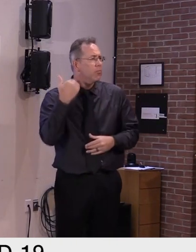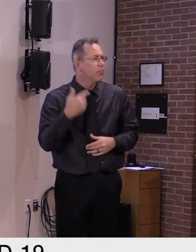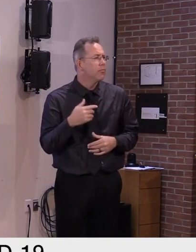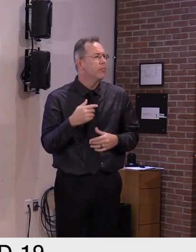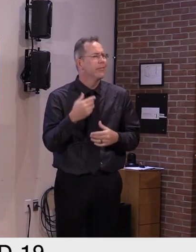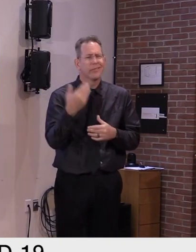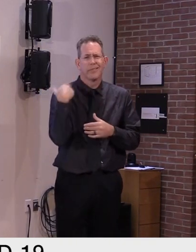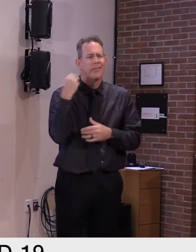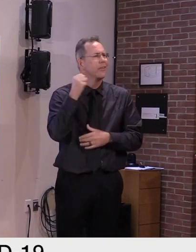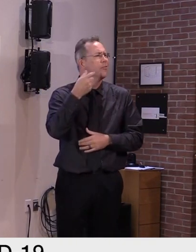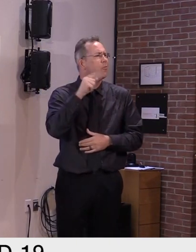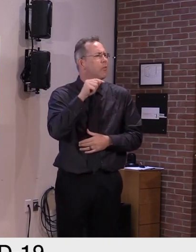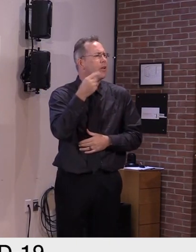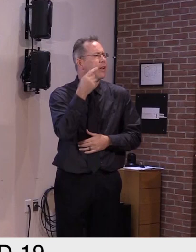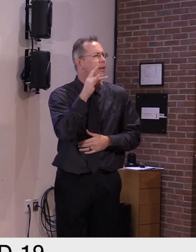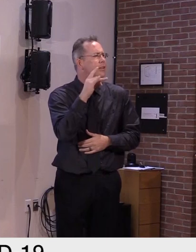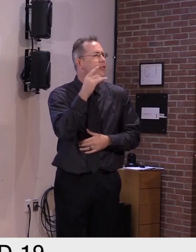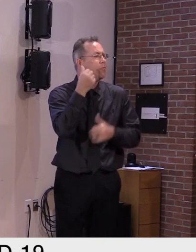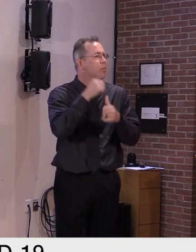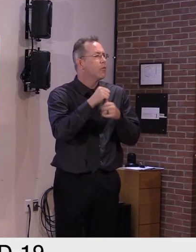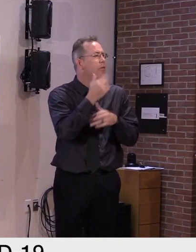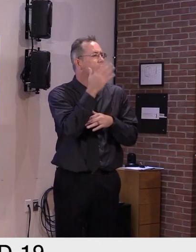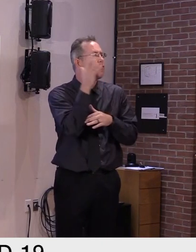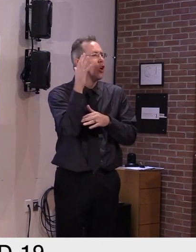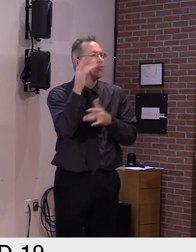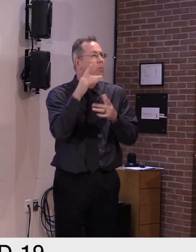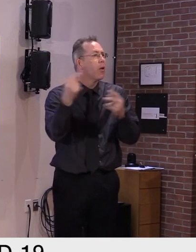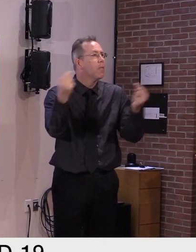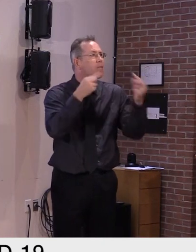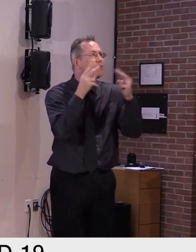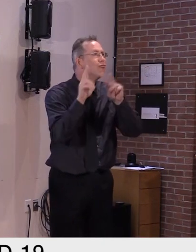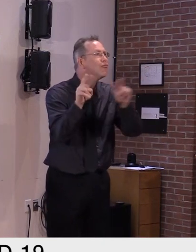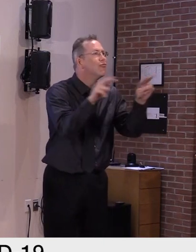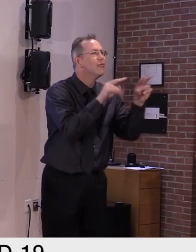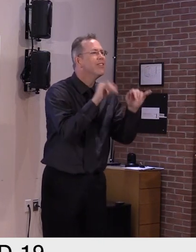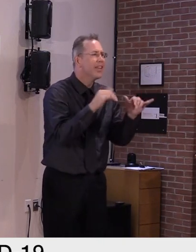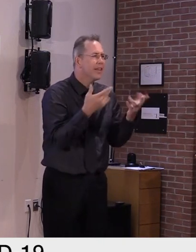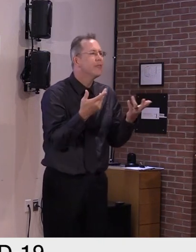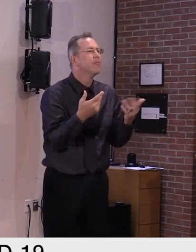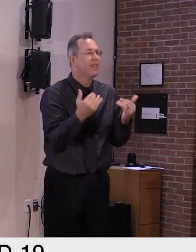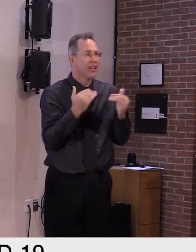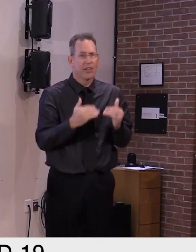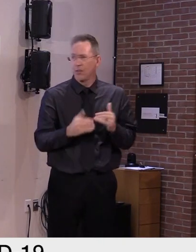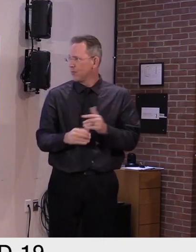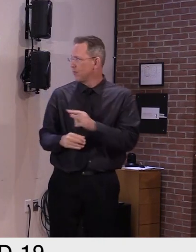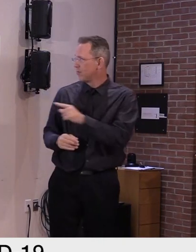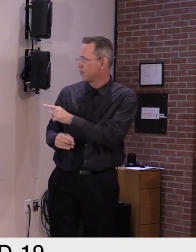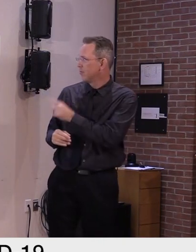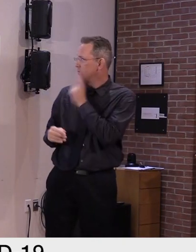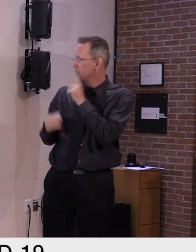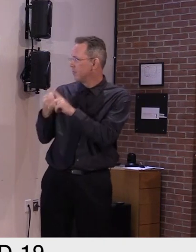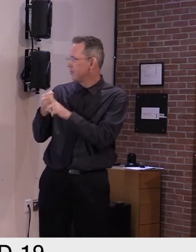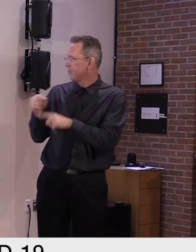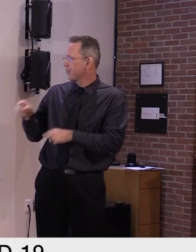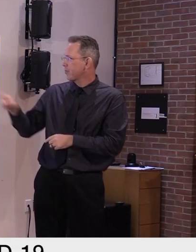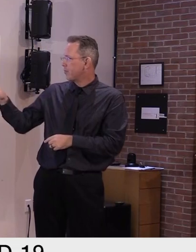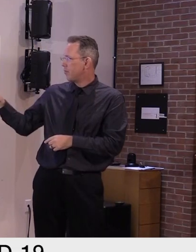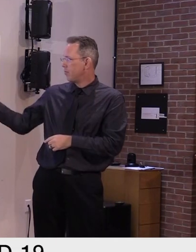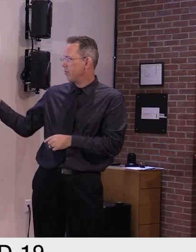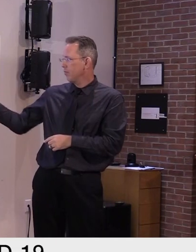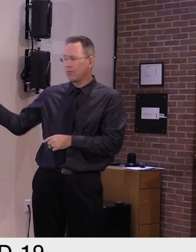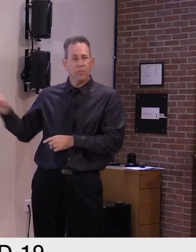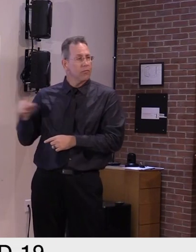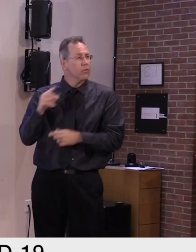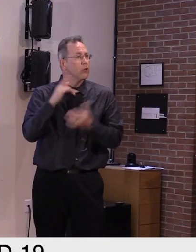foliage tourism season. You will see on this slide that we are down compared to 2019, that